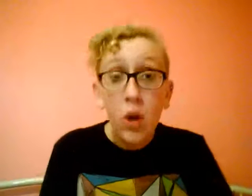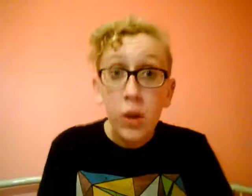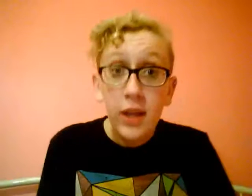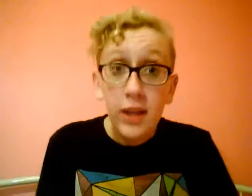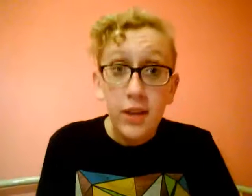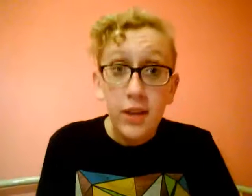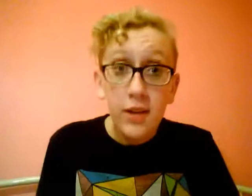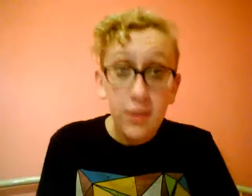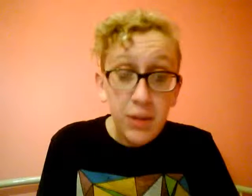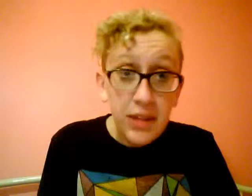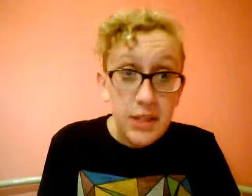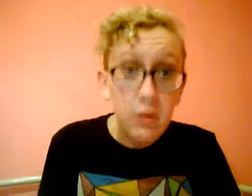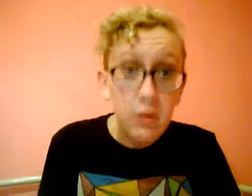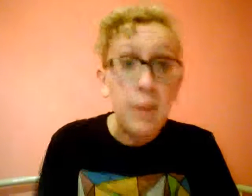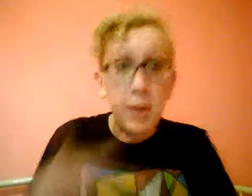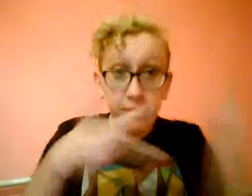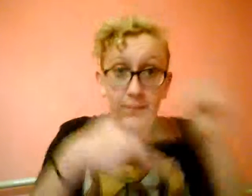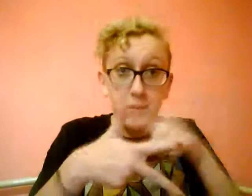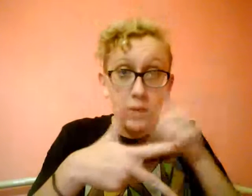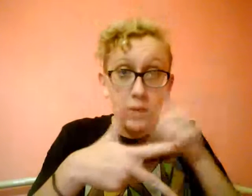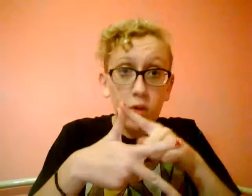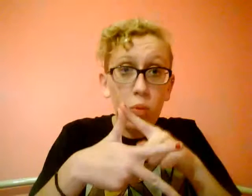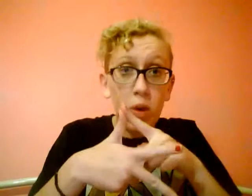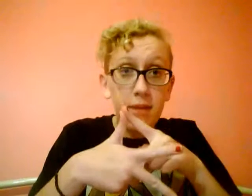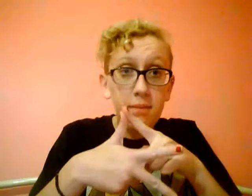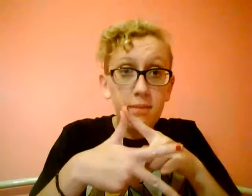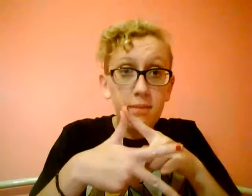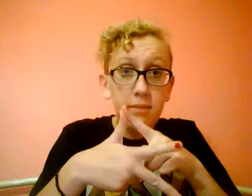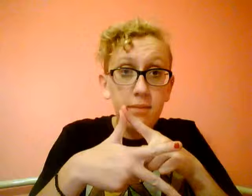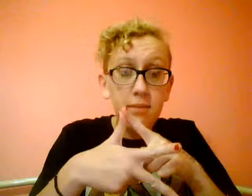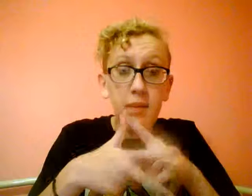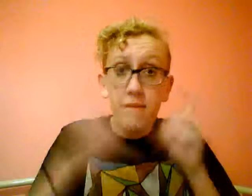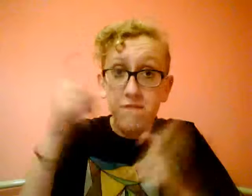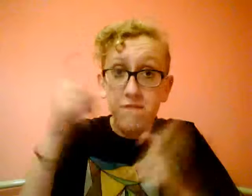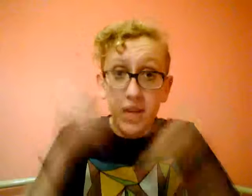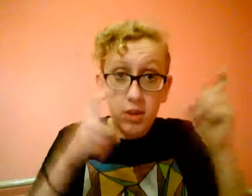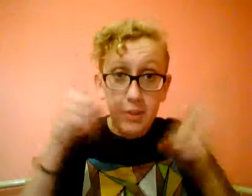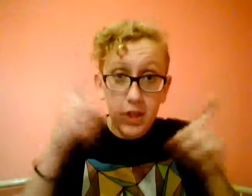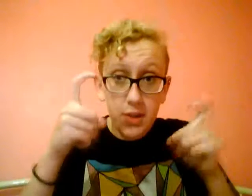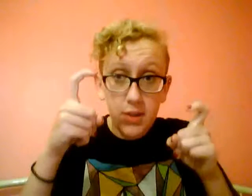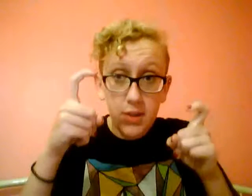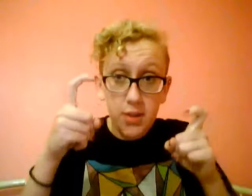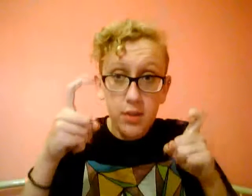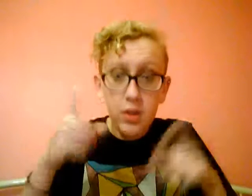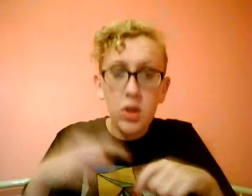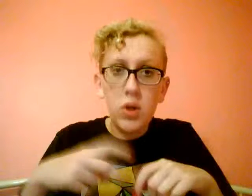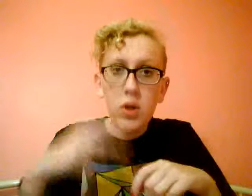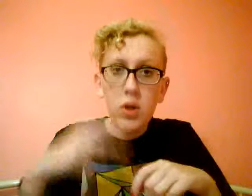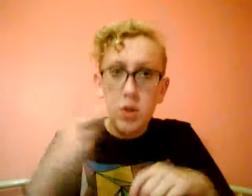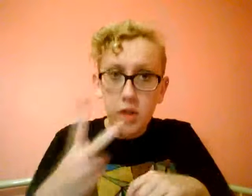So, three things to remember. One, facial expressions.